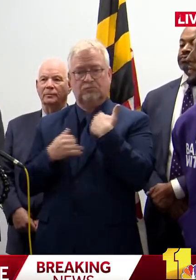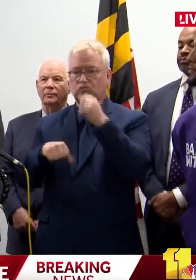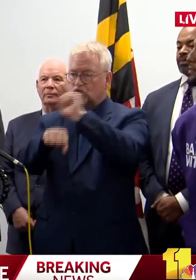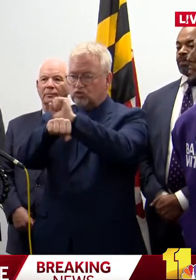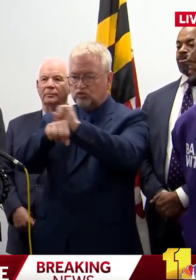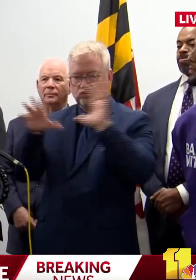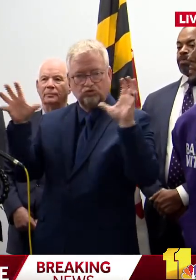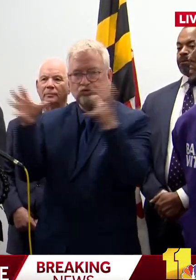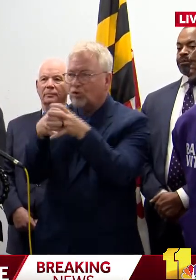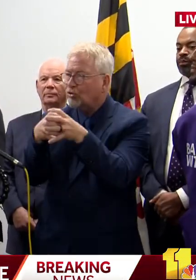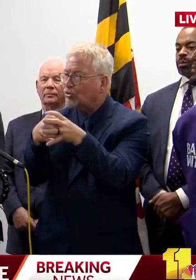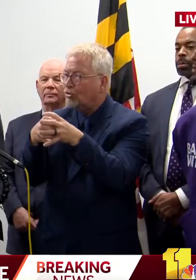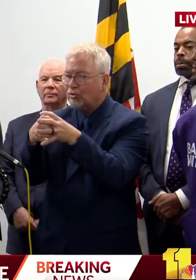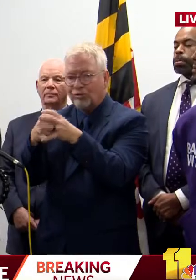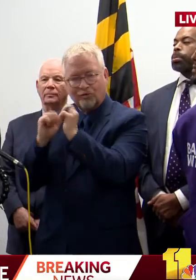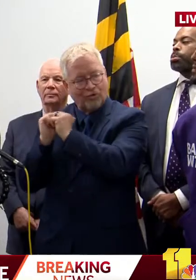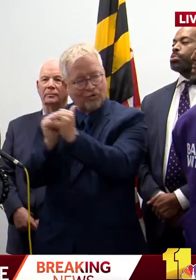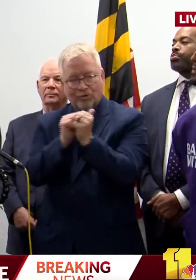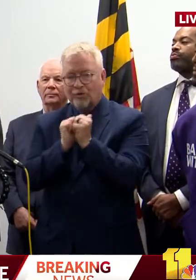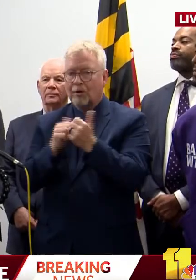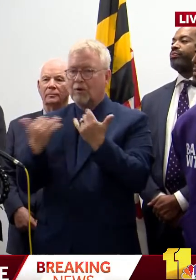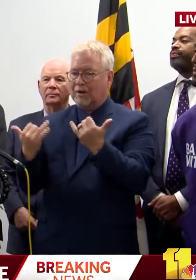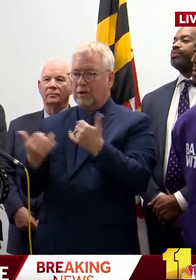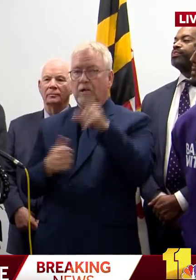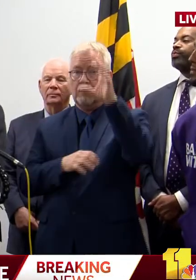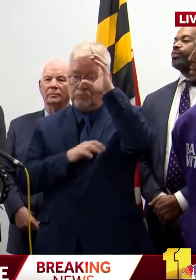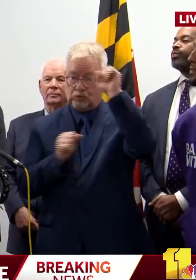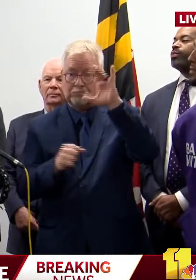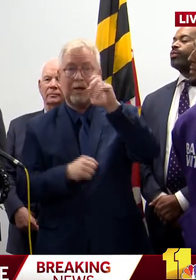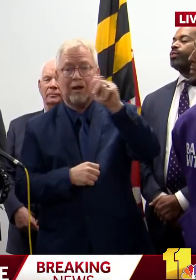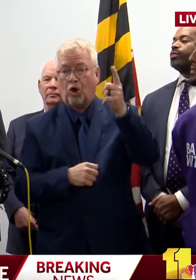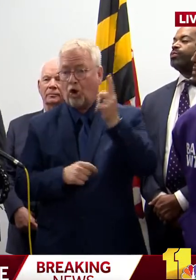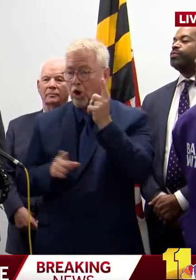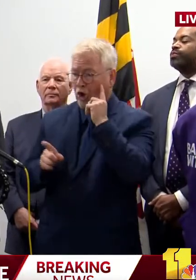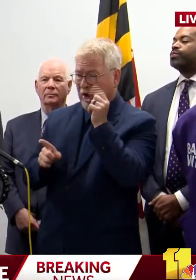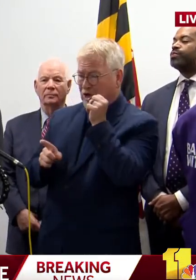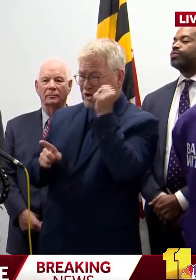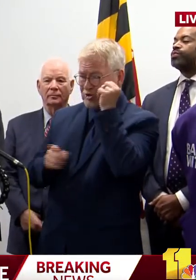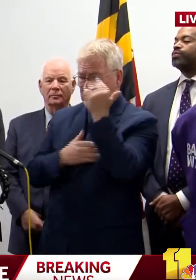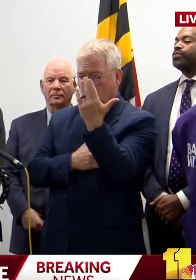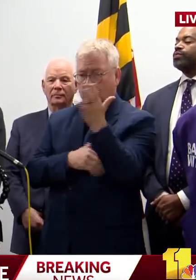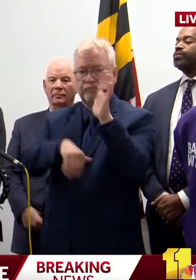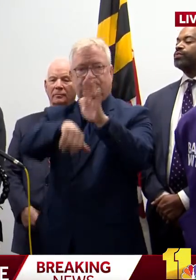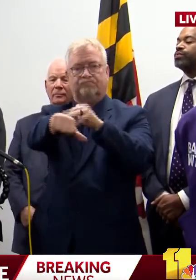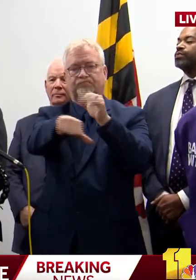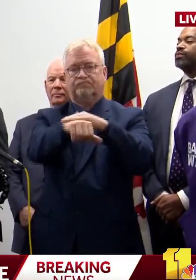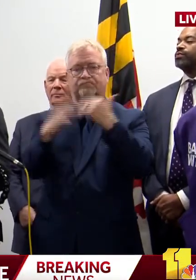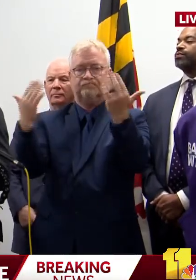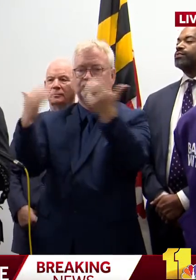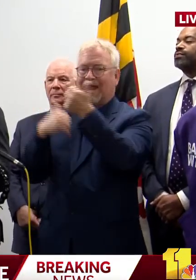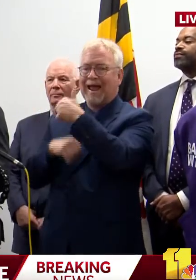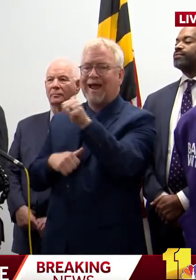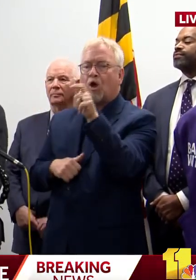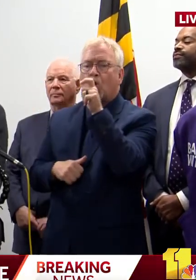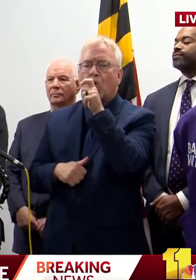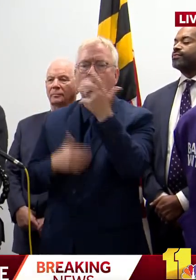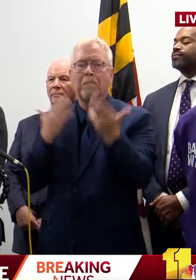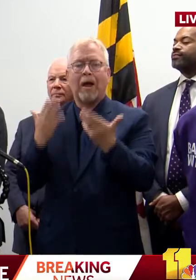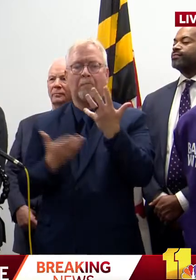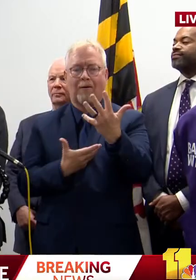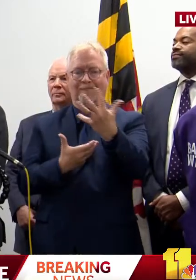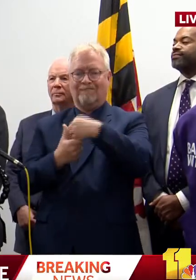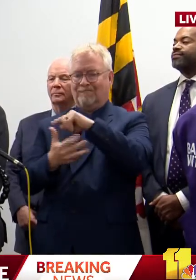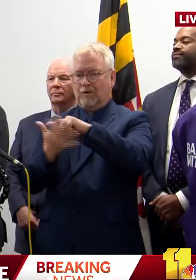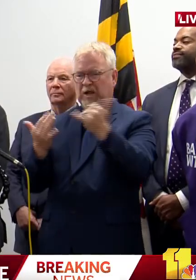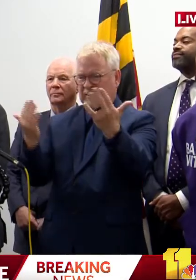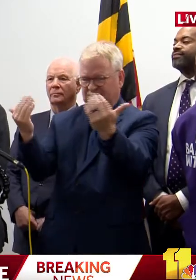about this yesterday morning, he summoned everyone who had a relevant stake in the game to come